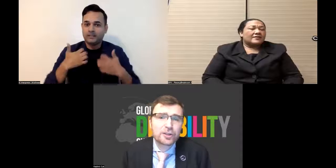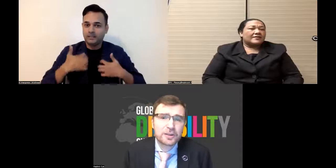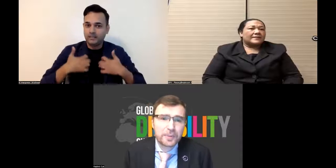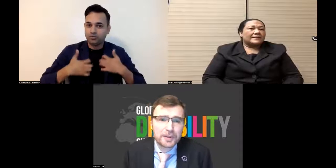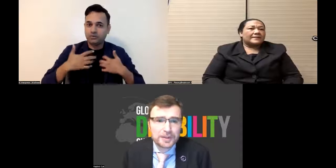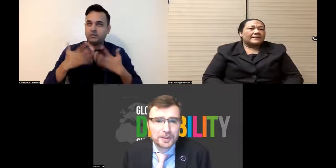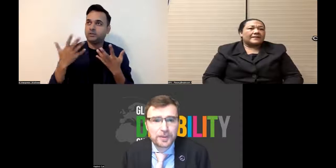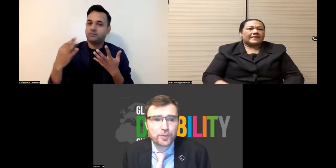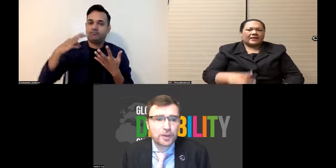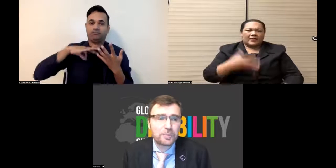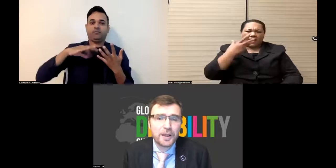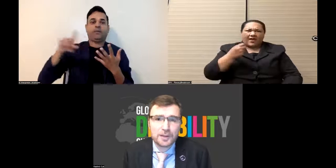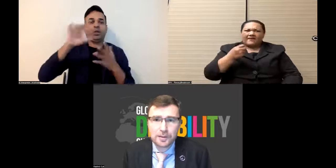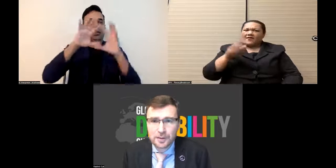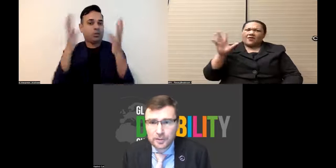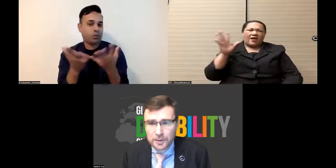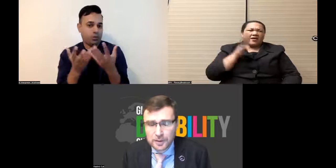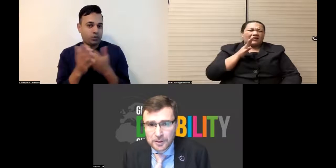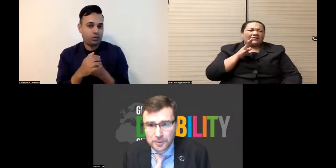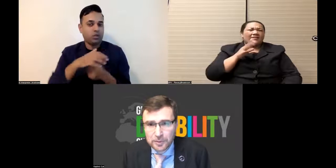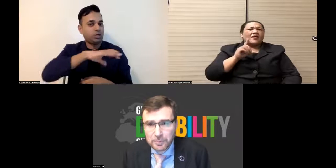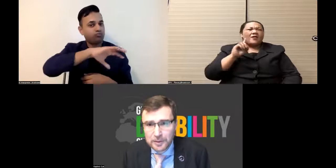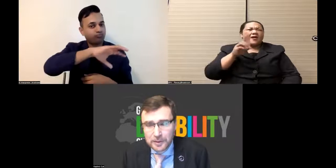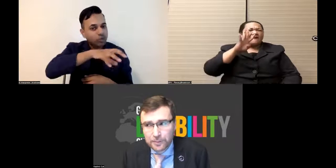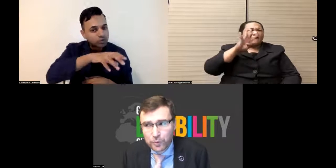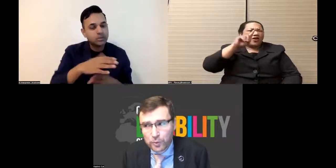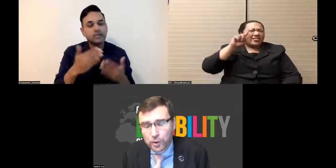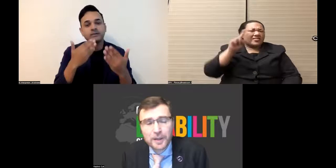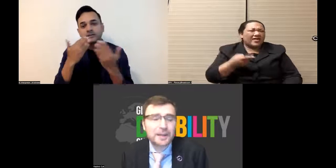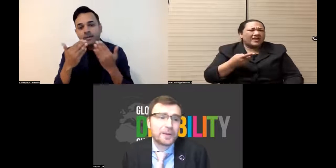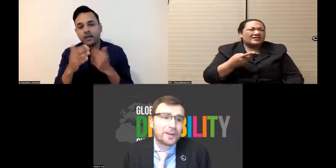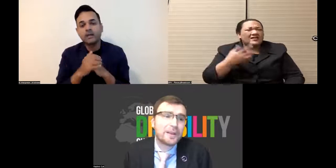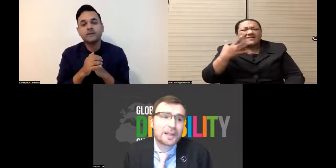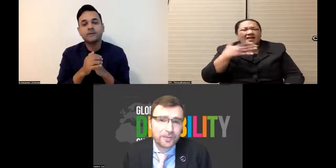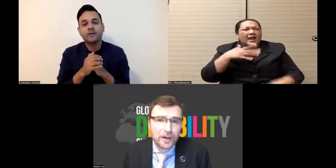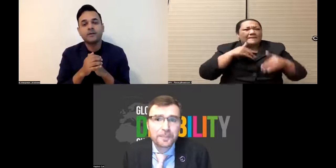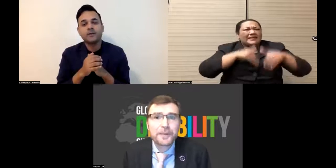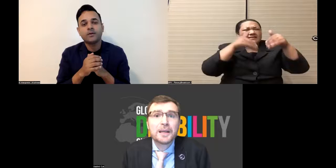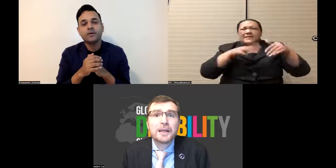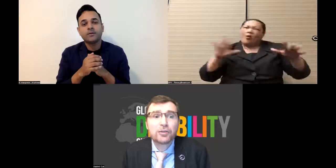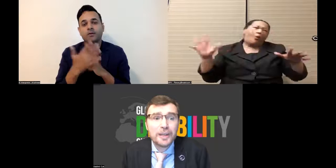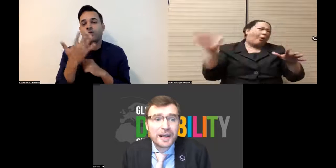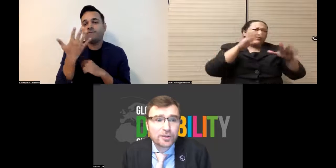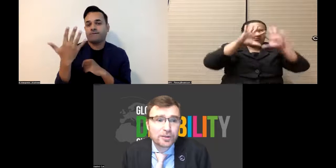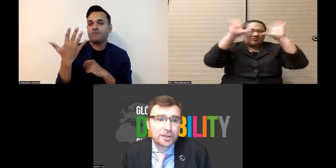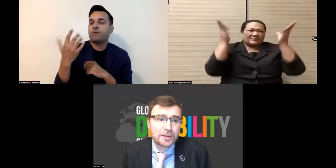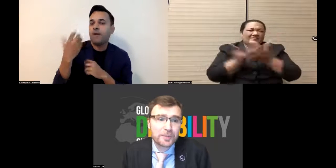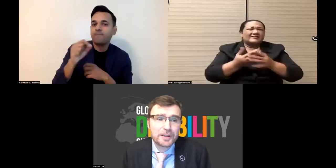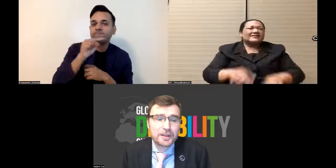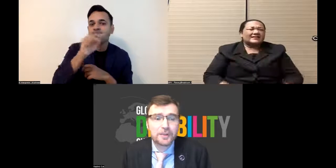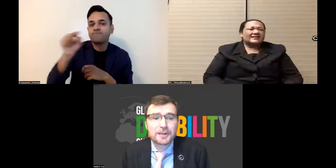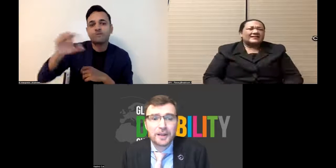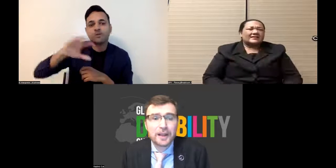4,700 registered participants for the main summit thus far, 3,000